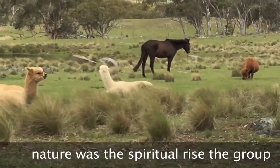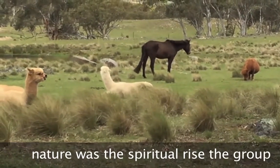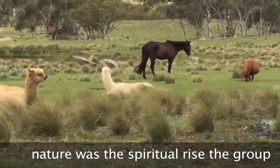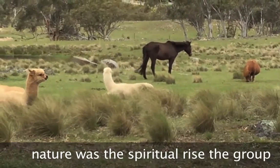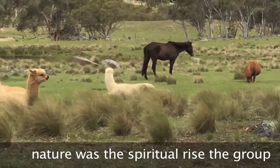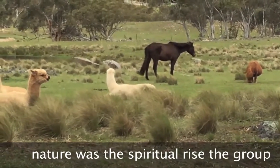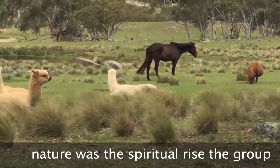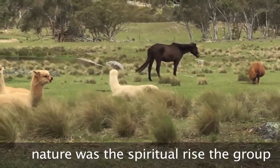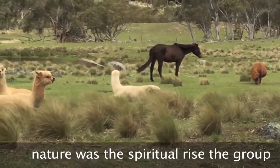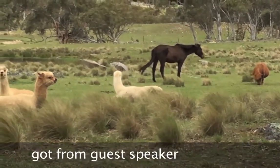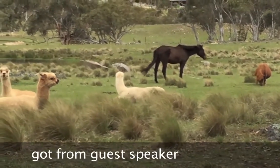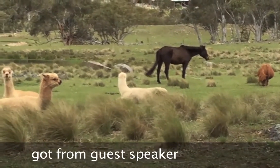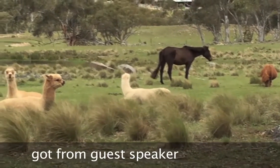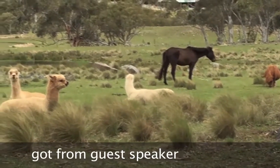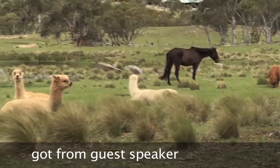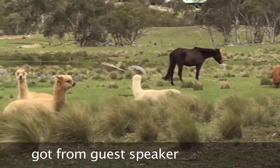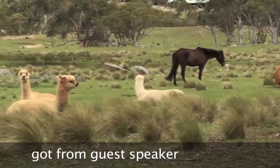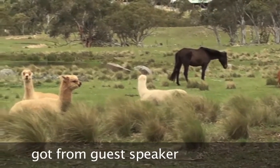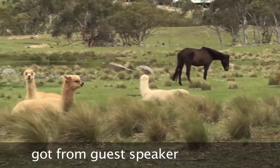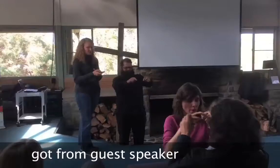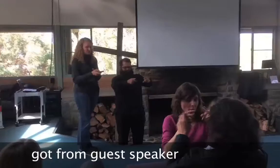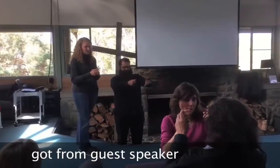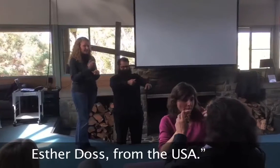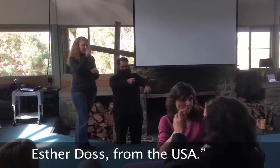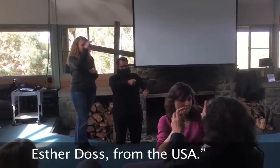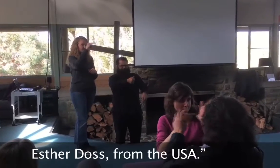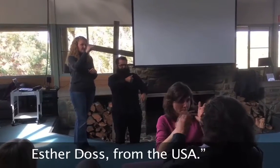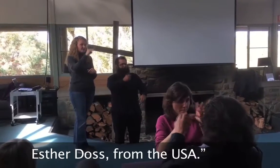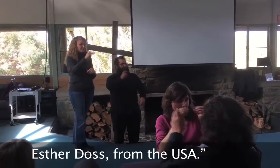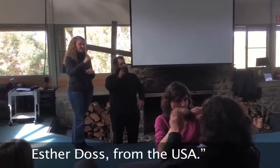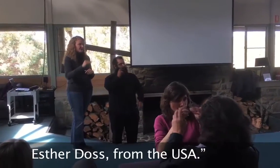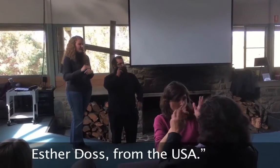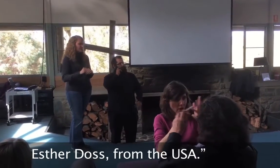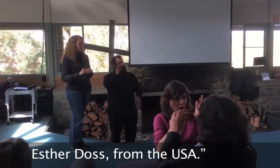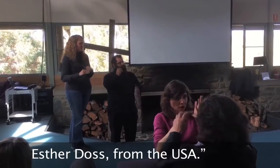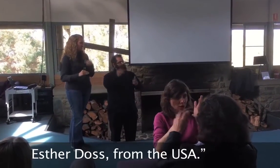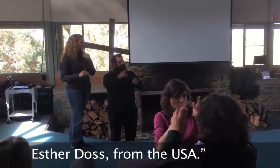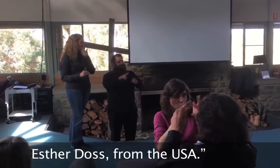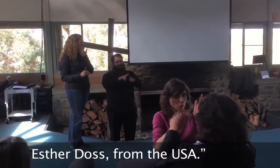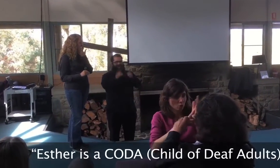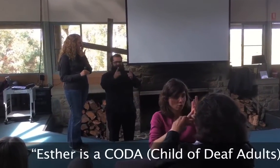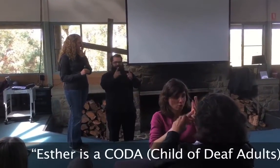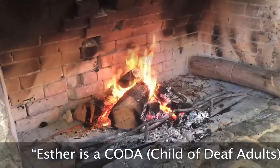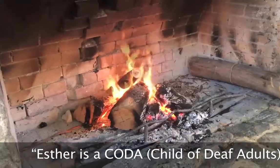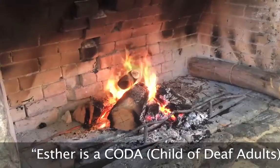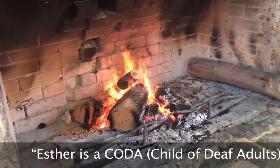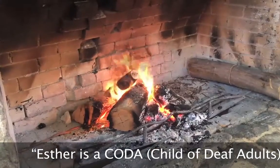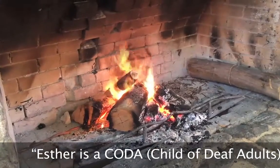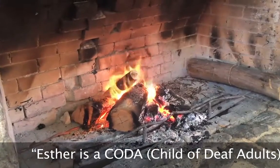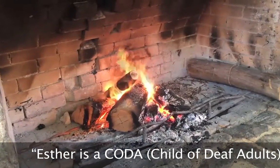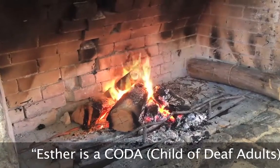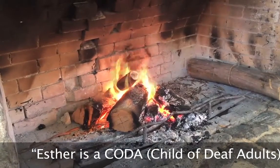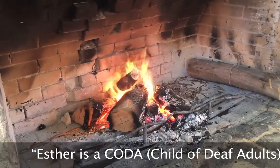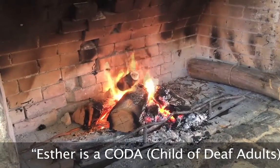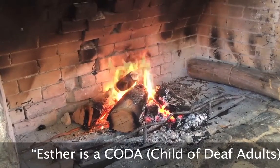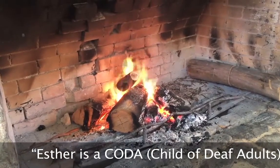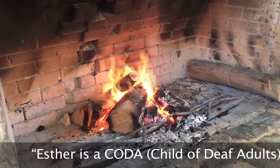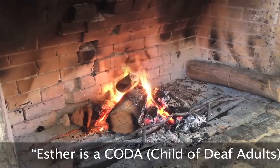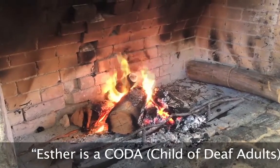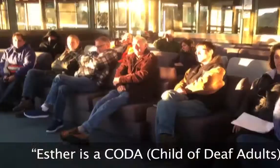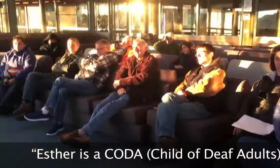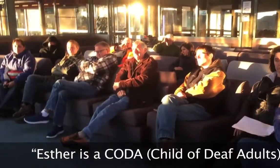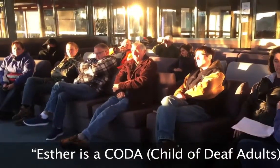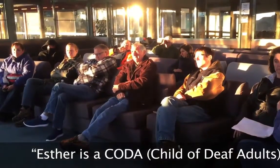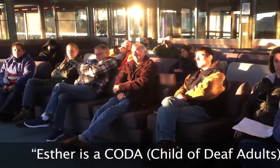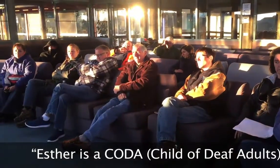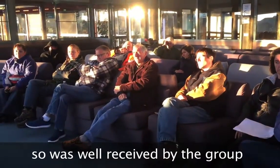the spiritual rise the group got from guest speaker Esther Doss from the USA. Esther is a CODA, child